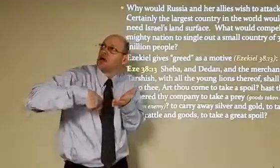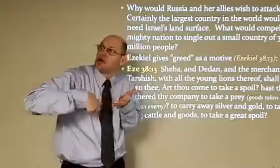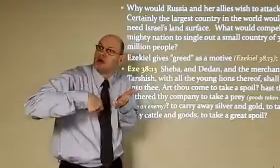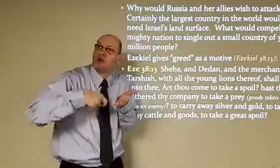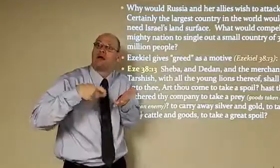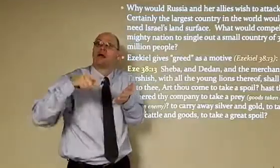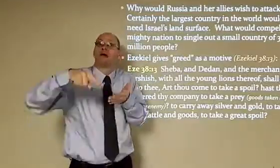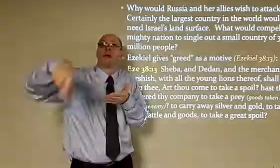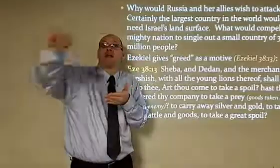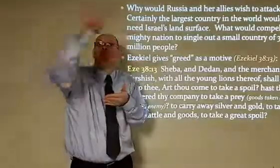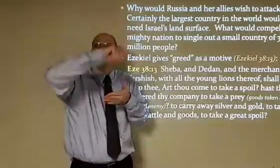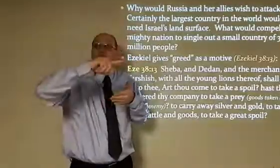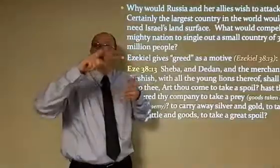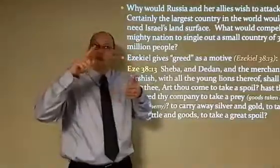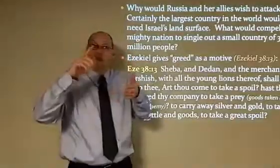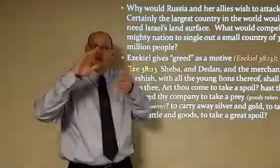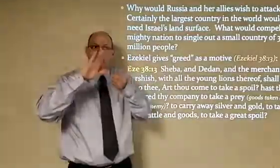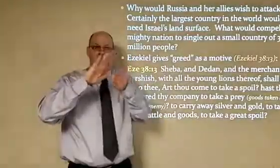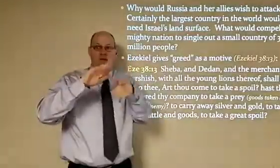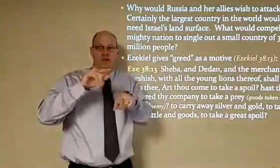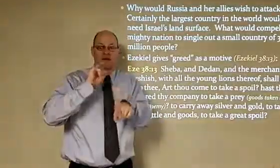Ezekiel wrote what God told him.